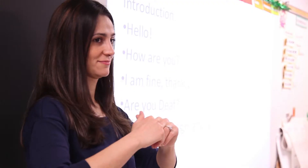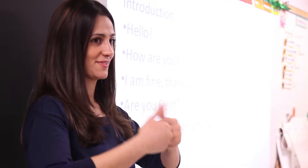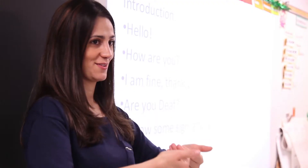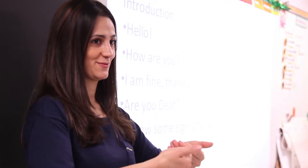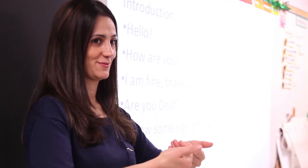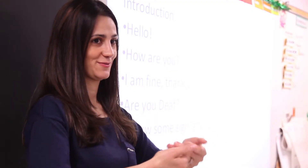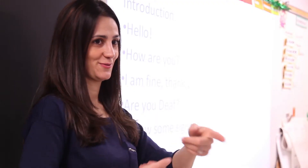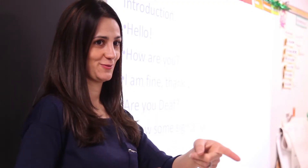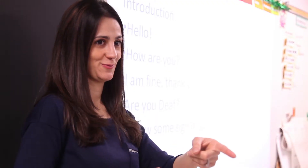How are you?